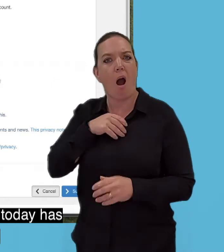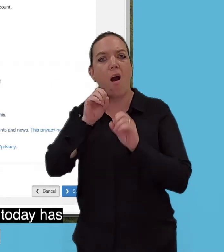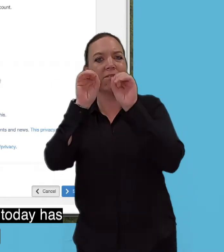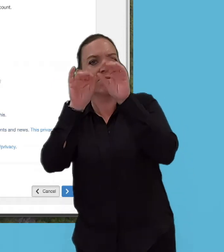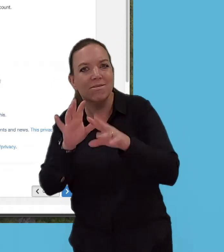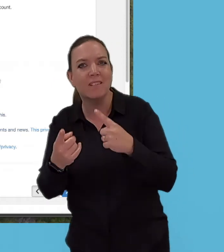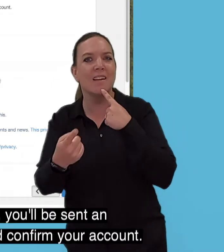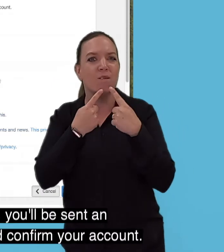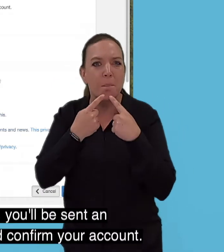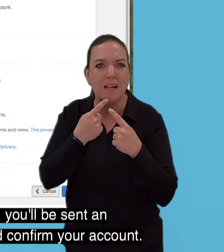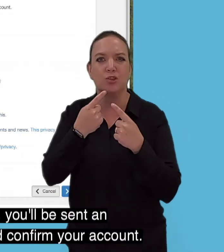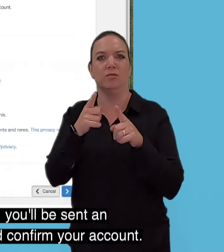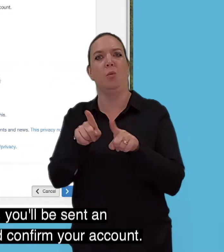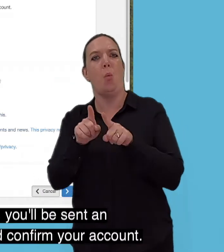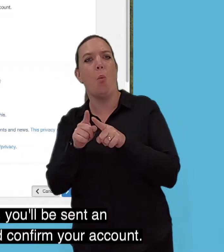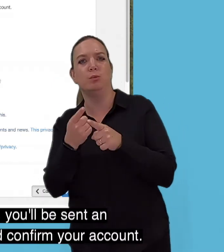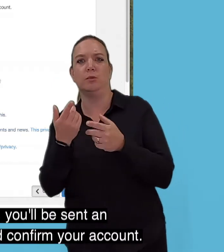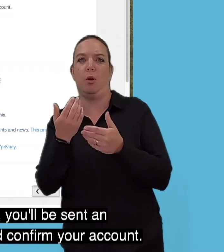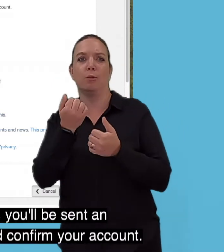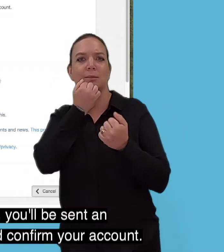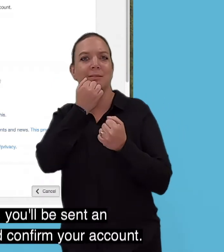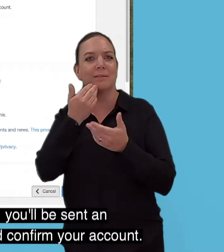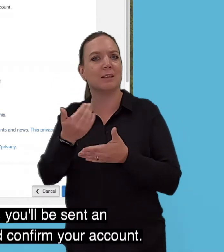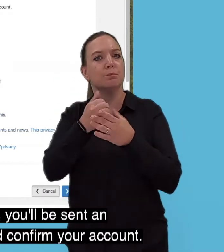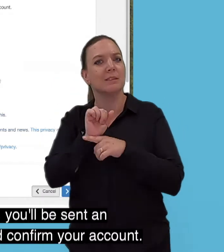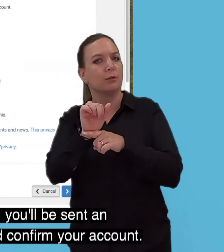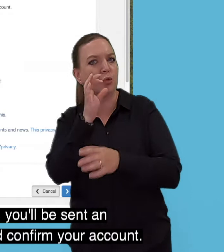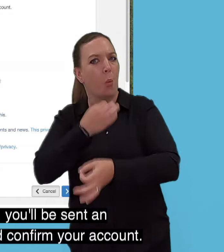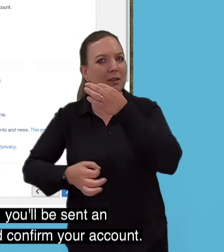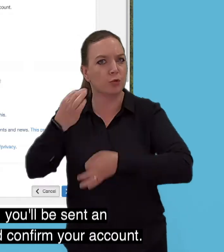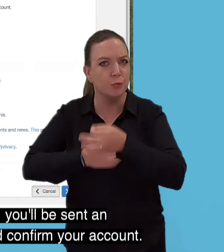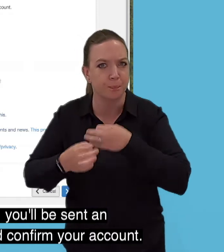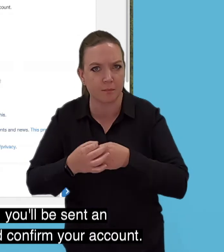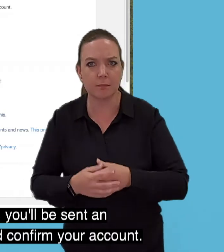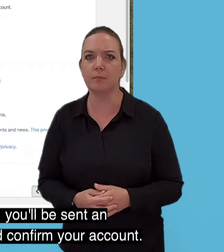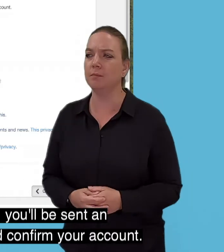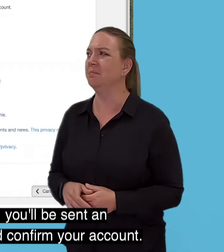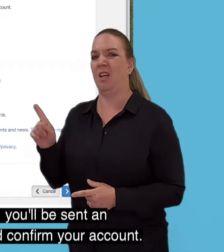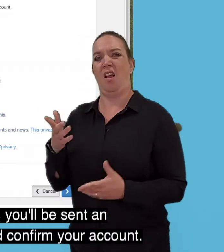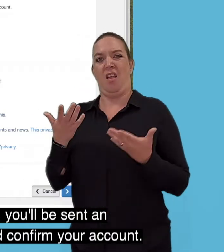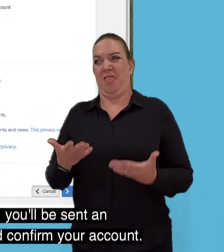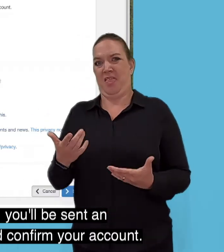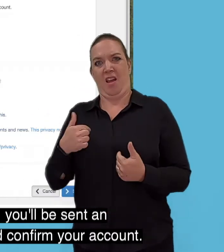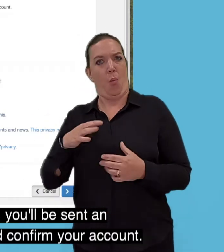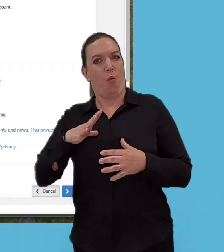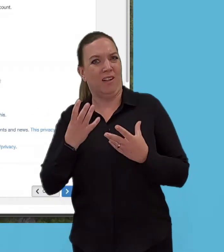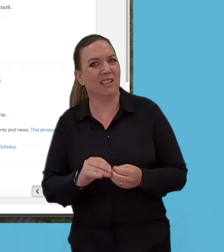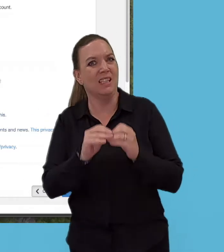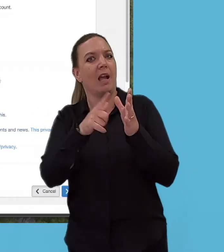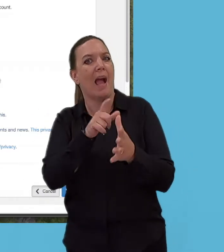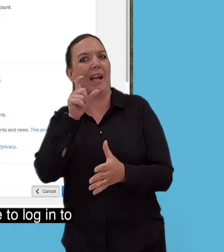been created, but once you create your own account, you'll be sent an email with a link to set up your password and confirm your